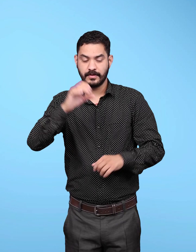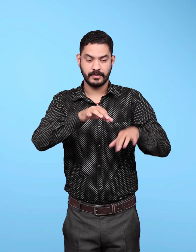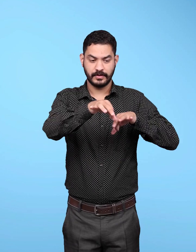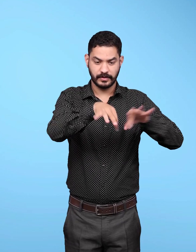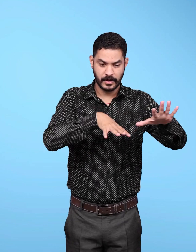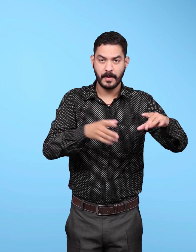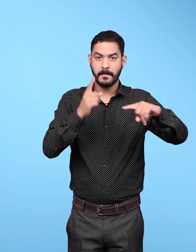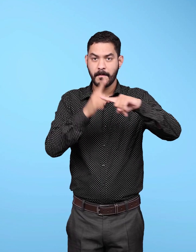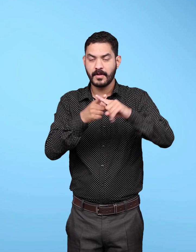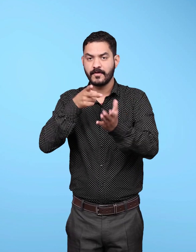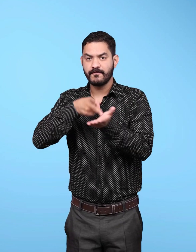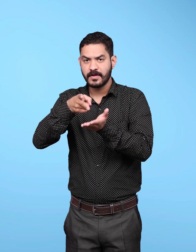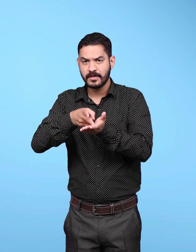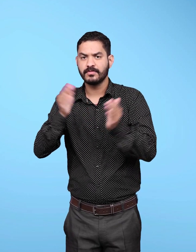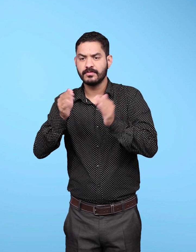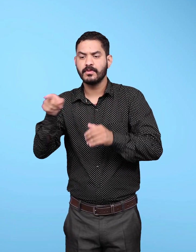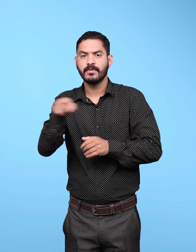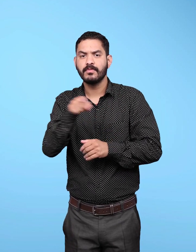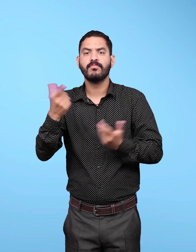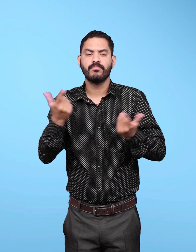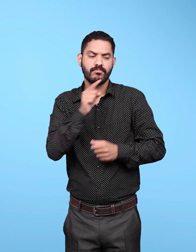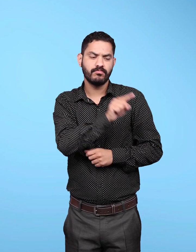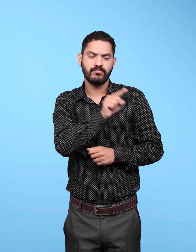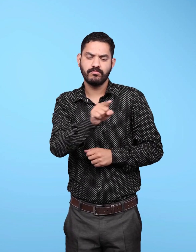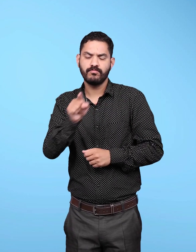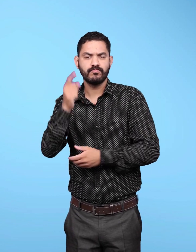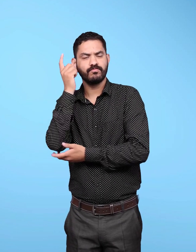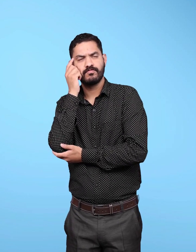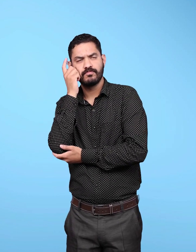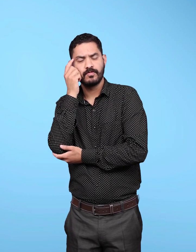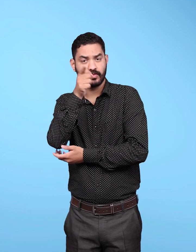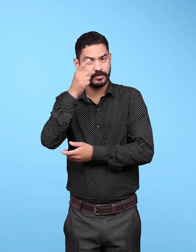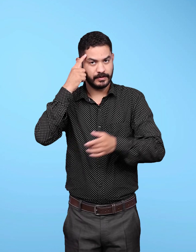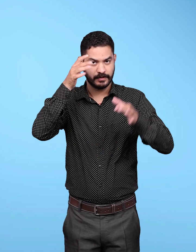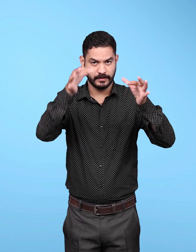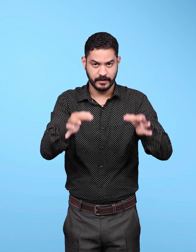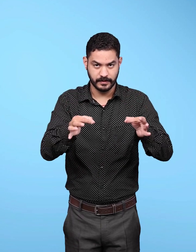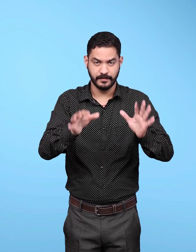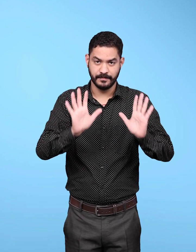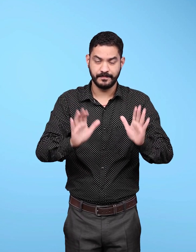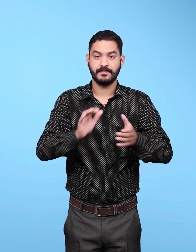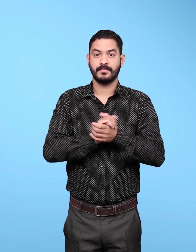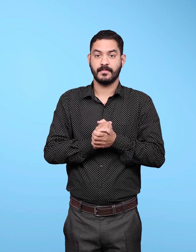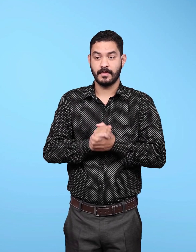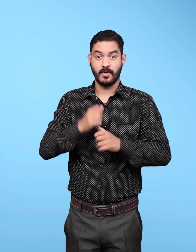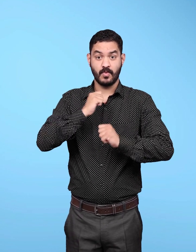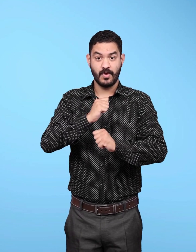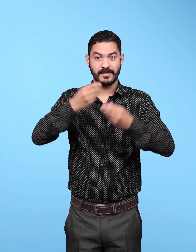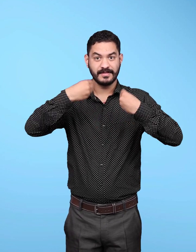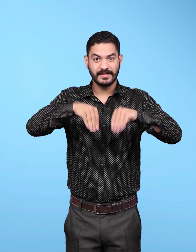C. in both cities and villages. Why do you think the horse dealer was coming to